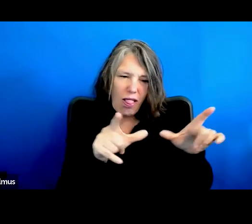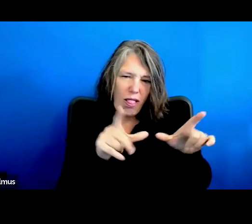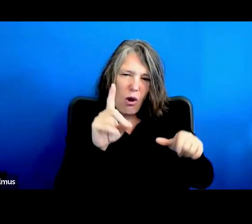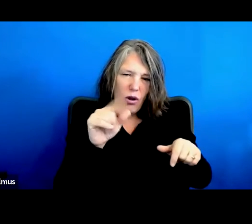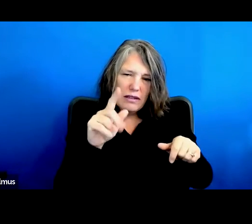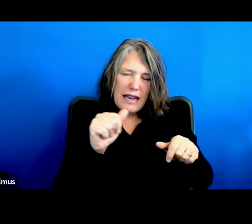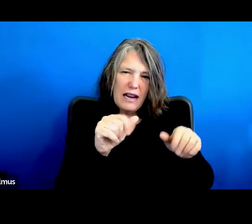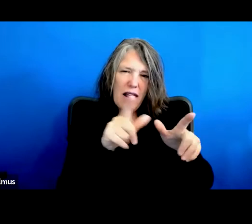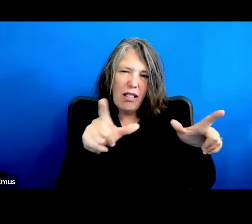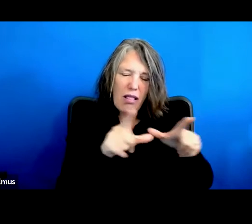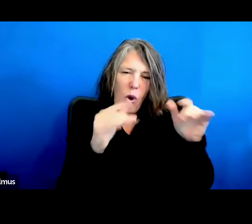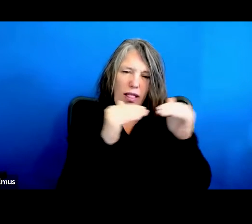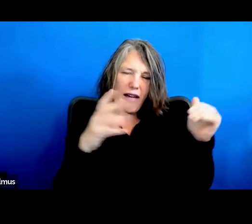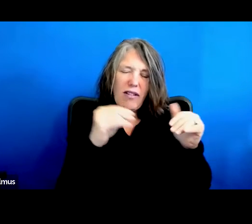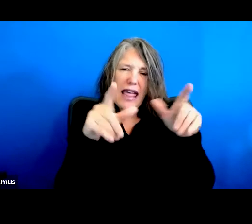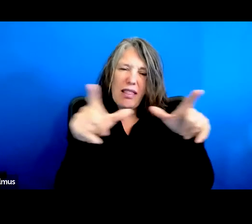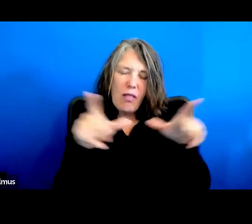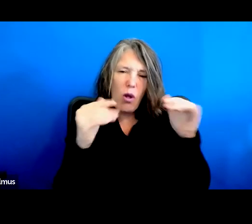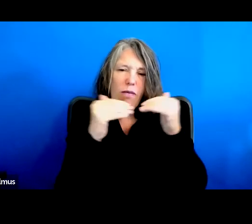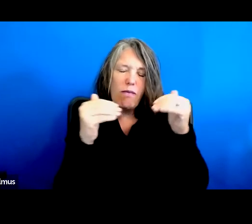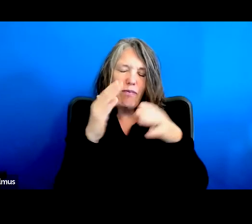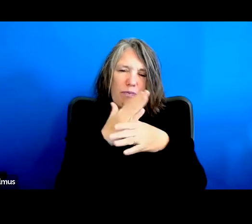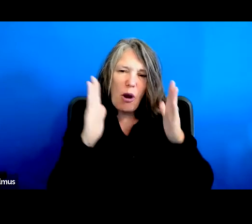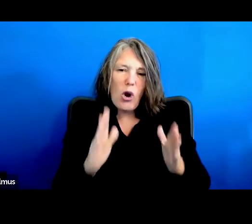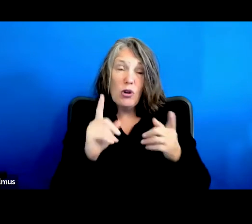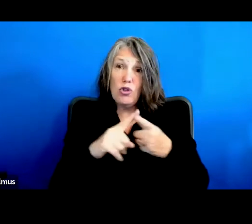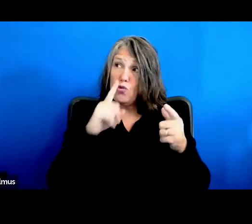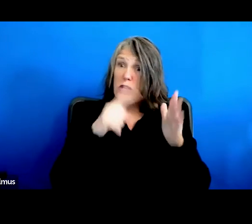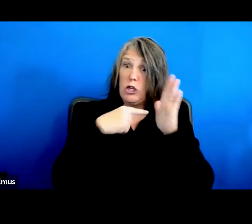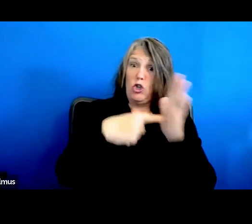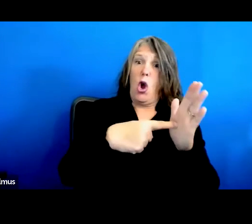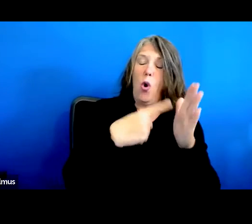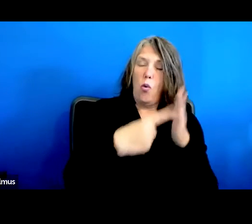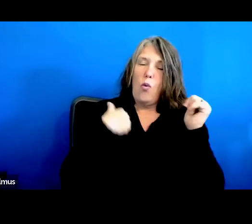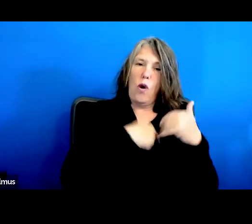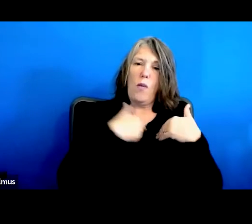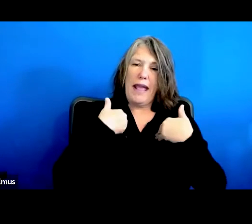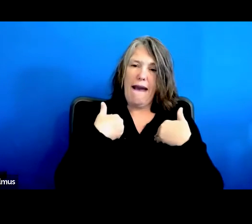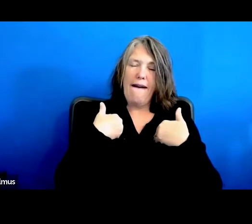local level data, and local partners to really emphasize what we do have and how